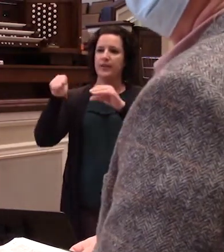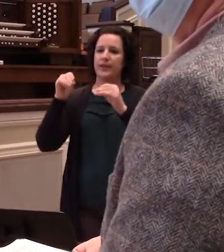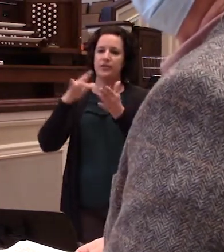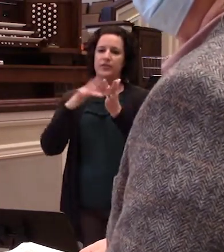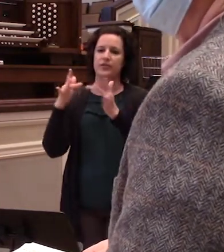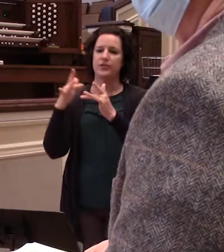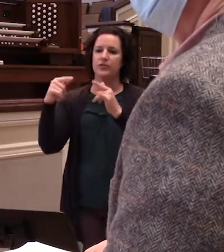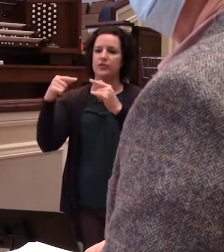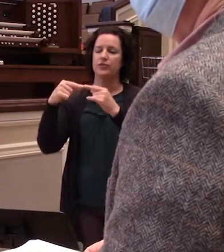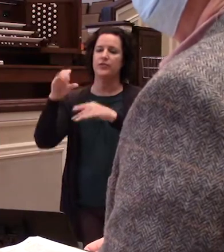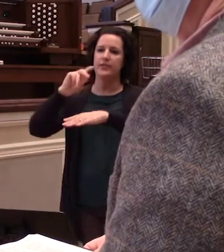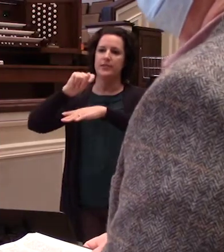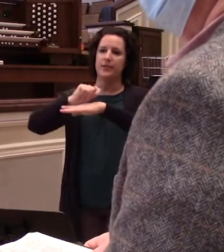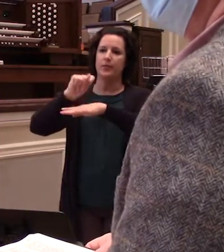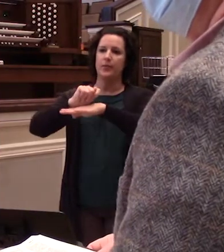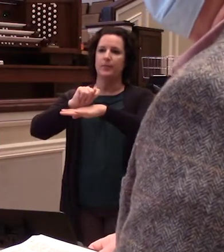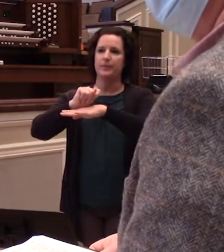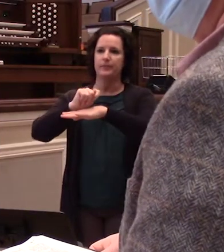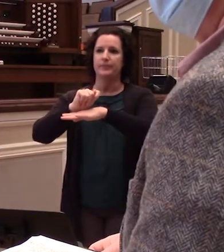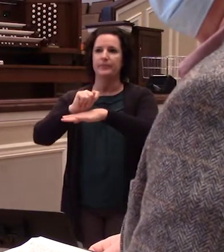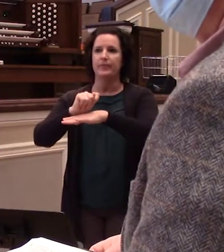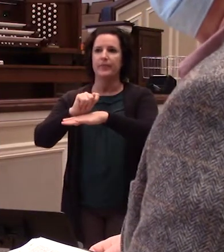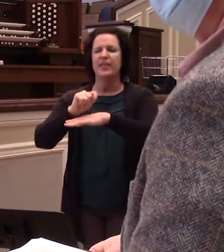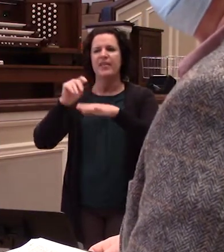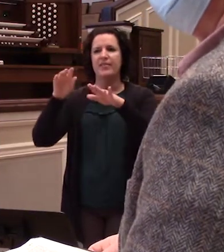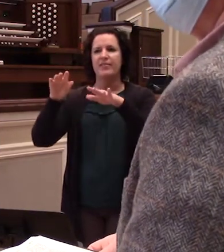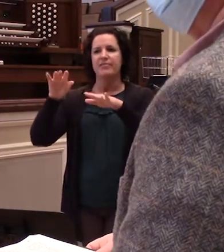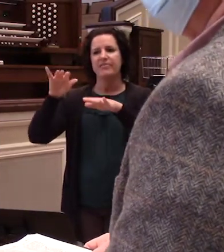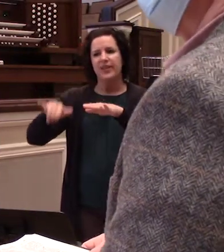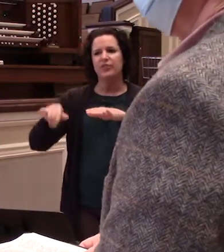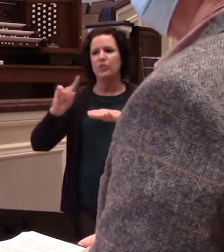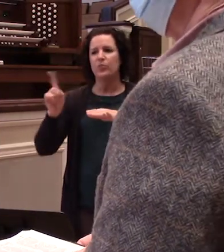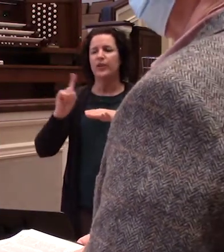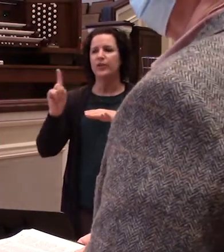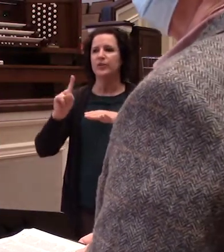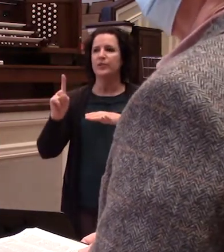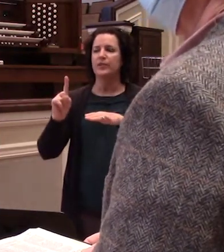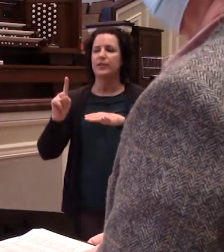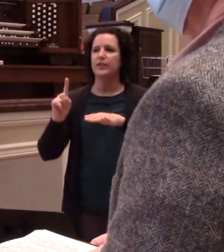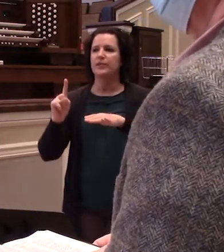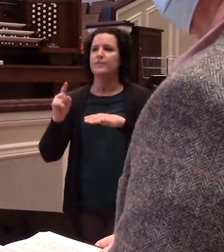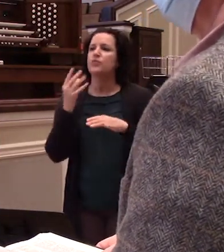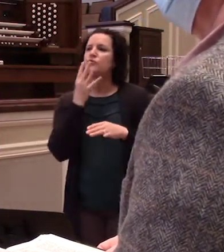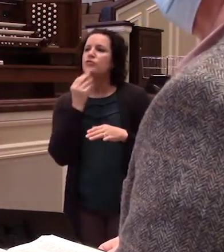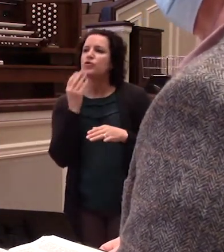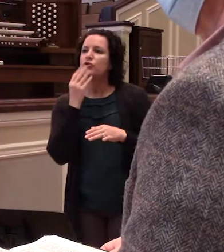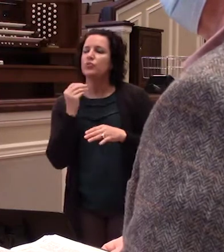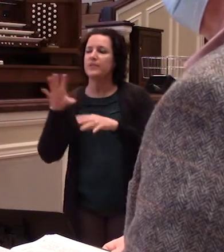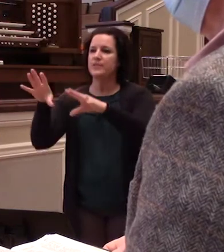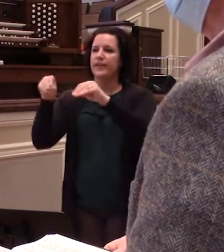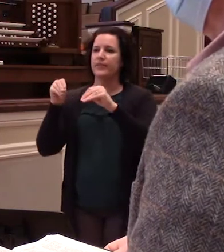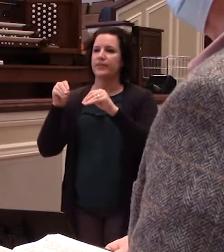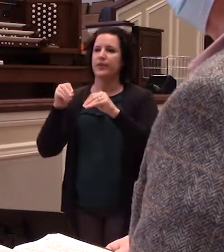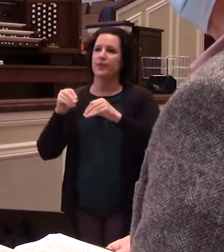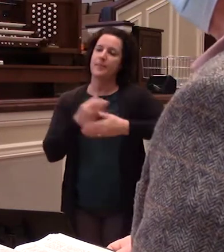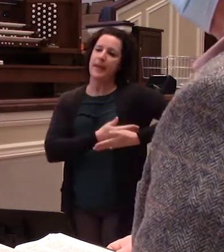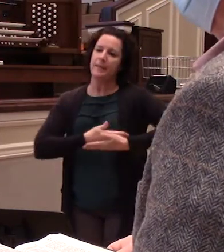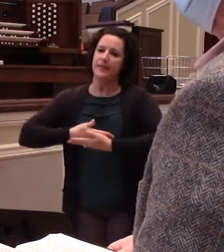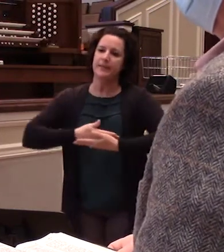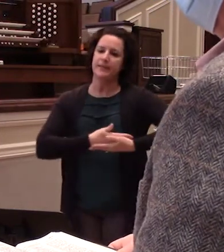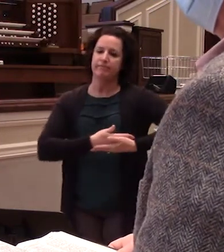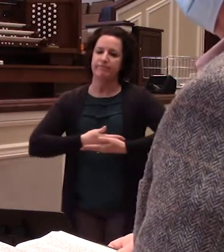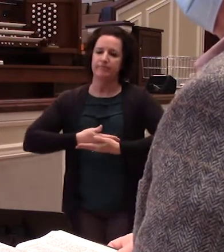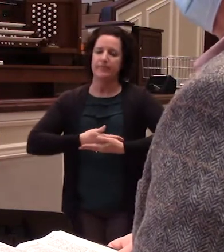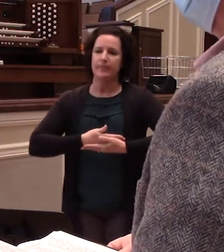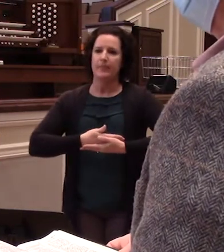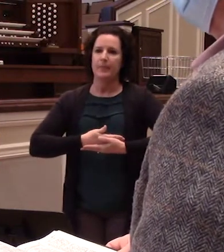where observant Jews would take their newborns. So about 40 days after the baby was born,